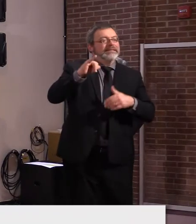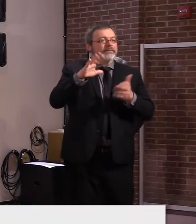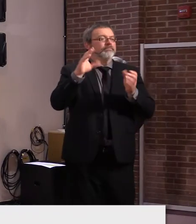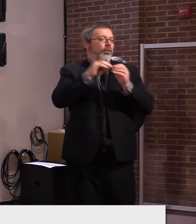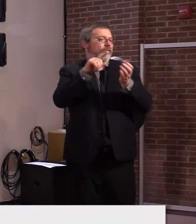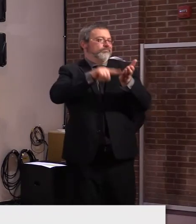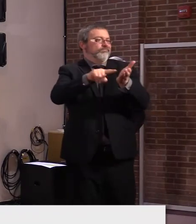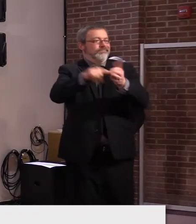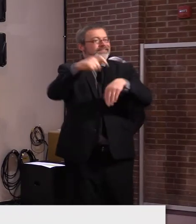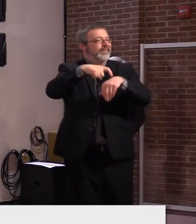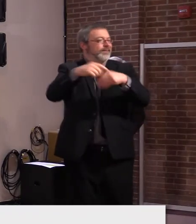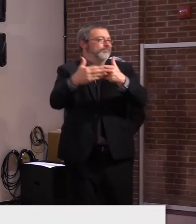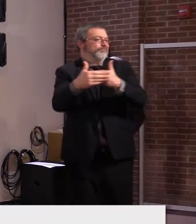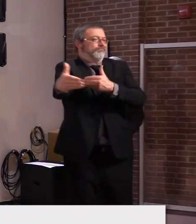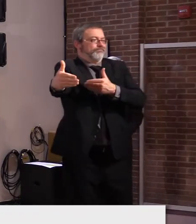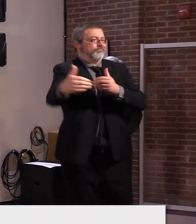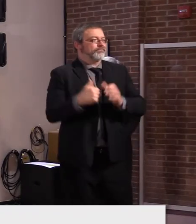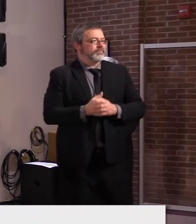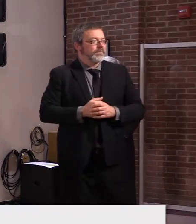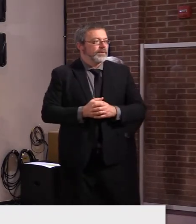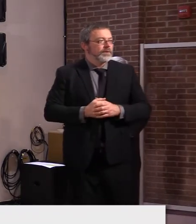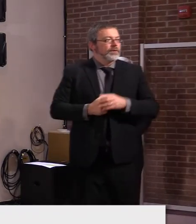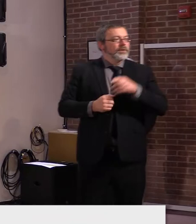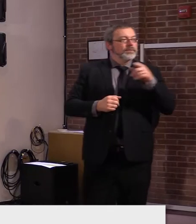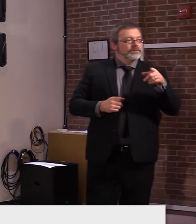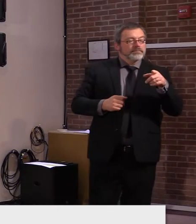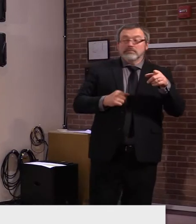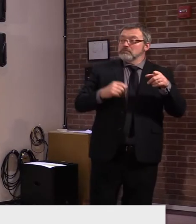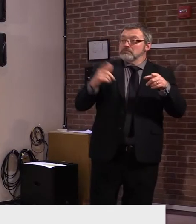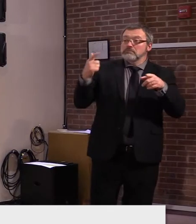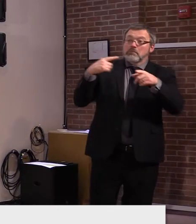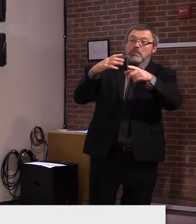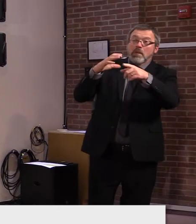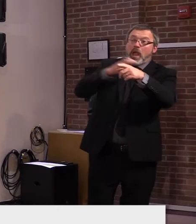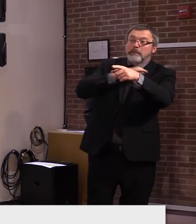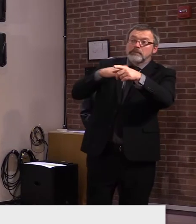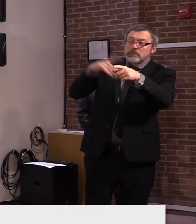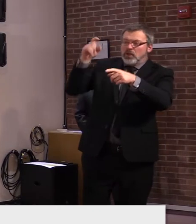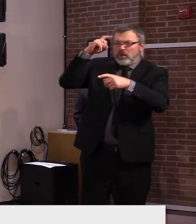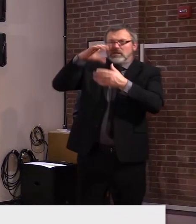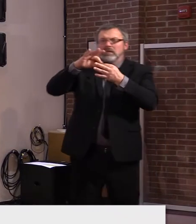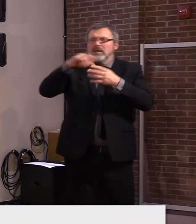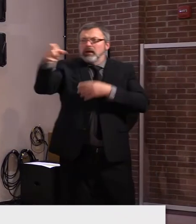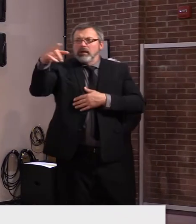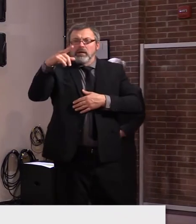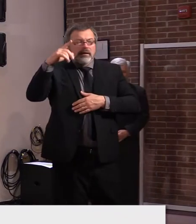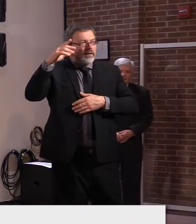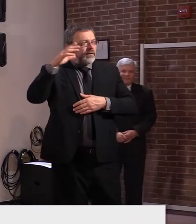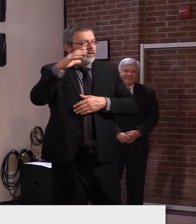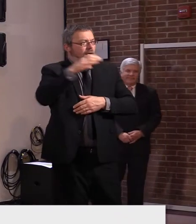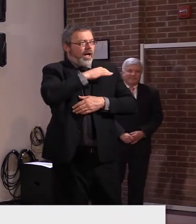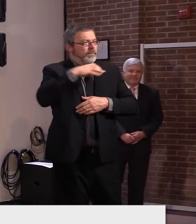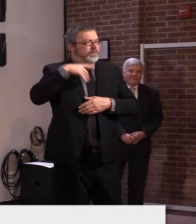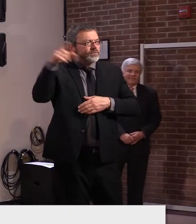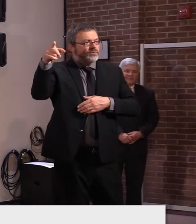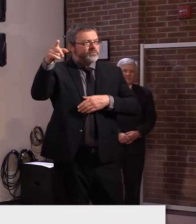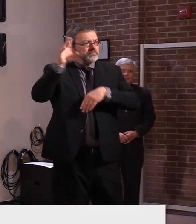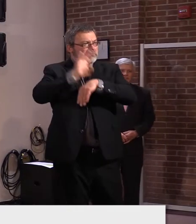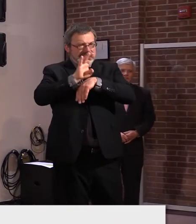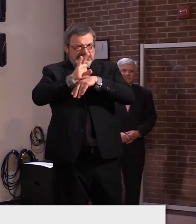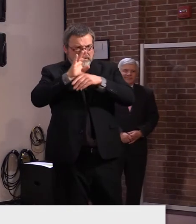Commissioner Picek has nothing to add. Governor, you heard Secretary French describe the anticipated need